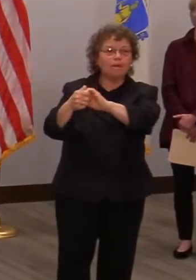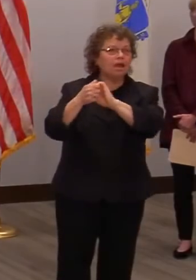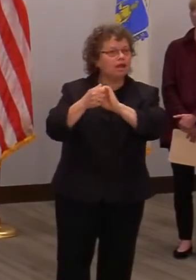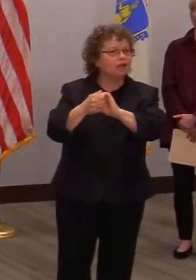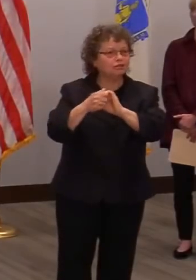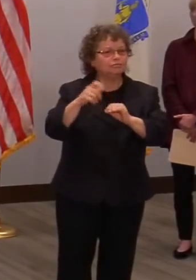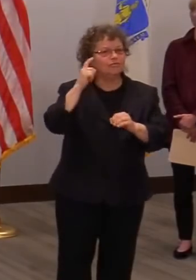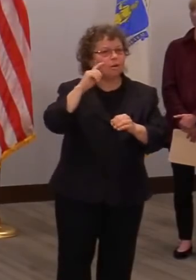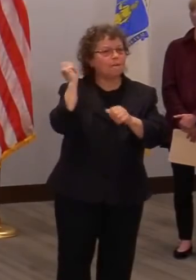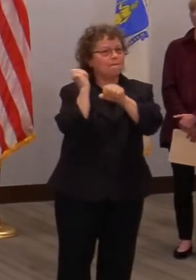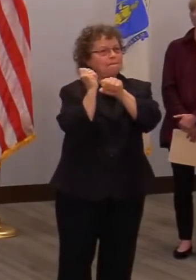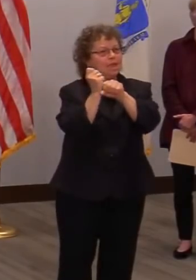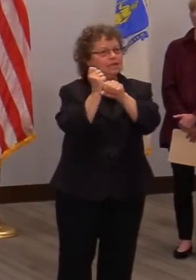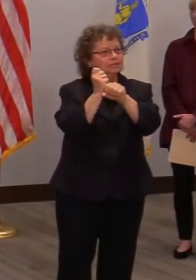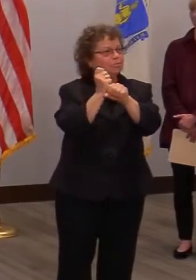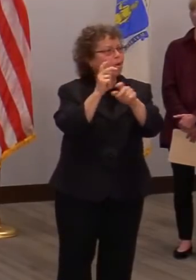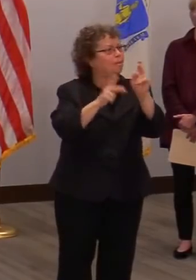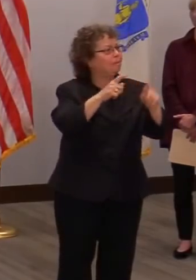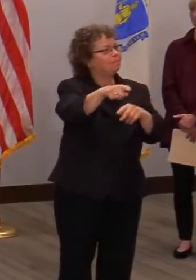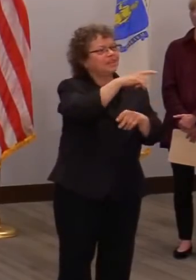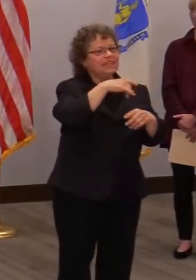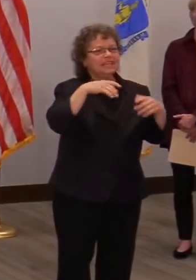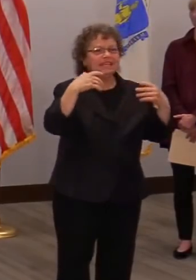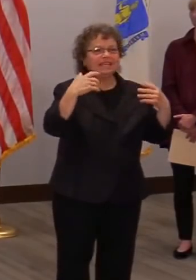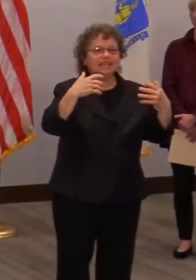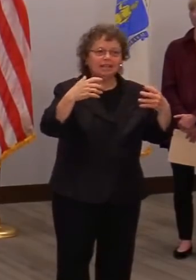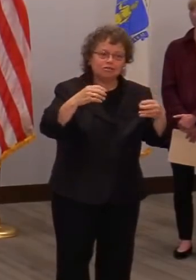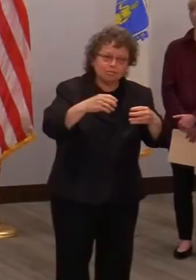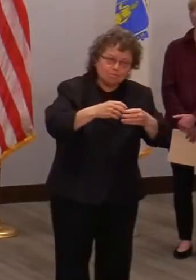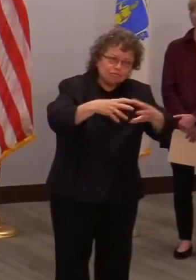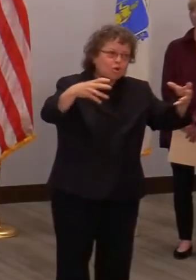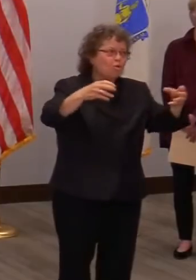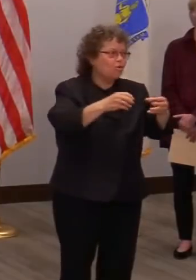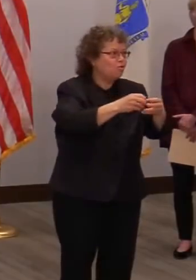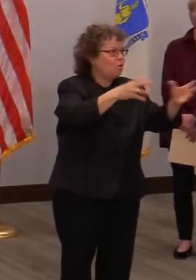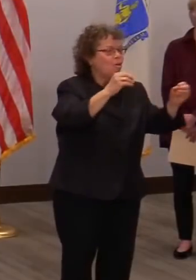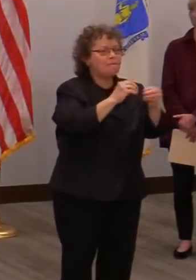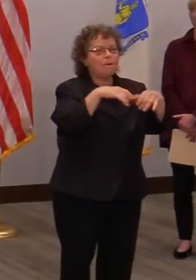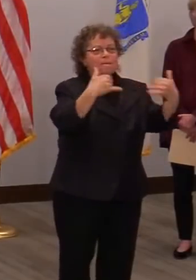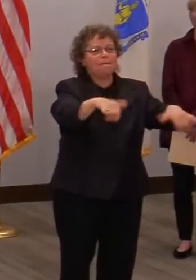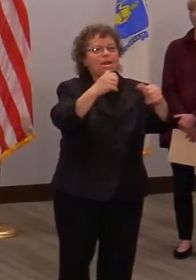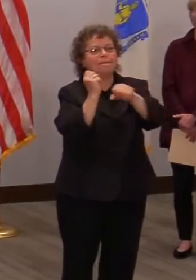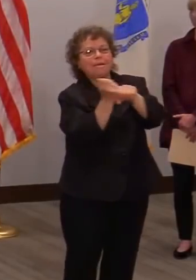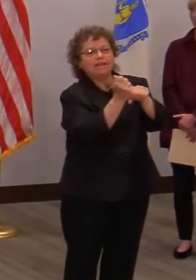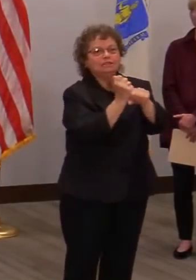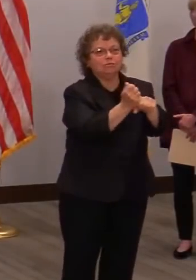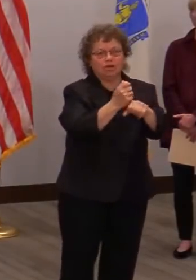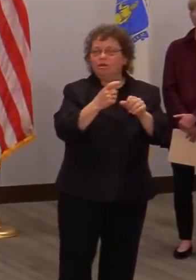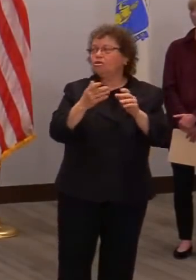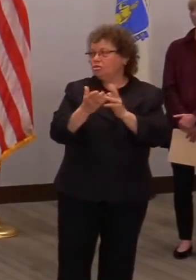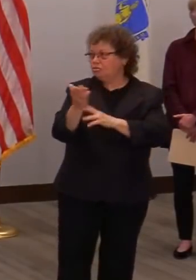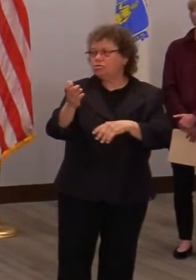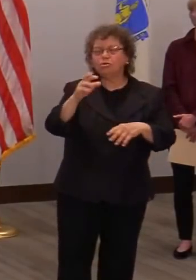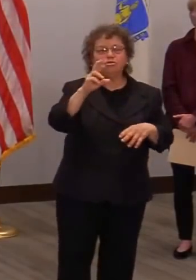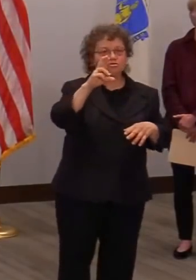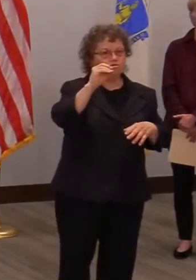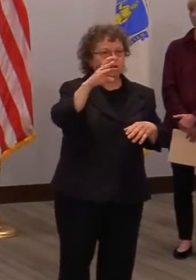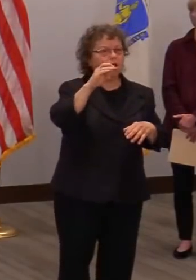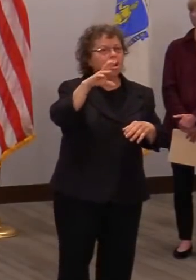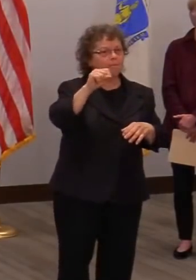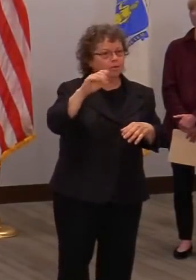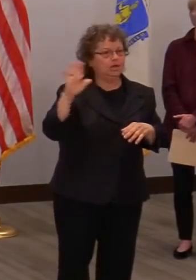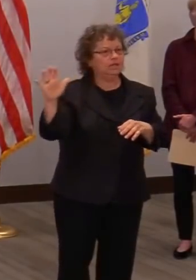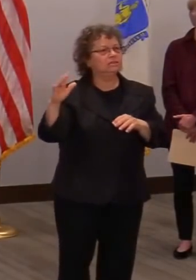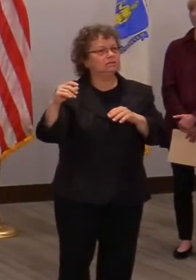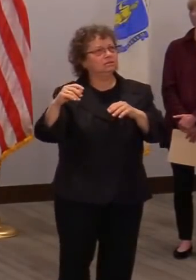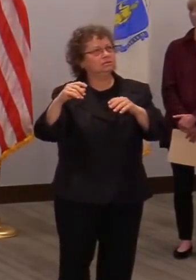of baseball in the city of Boston. Robert and his organization are the model across the United States for